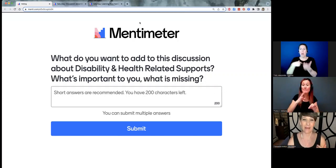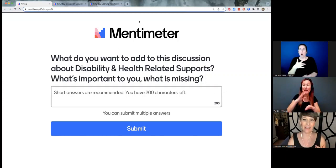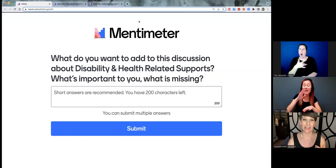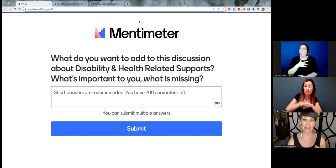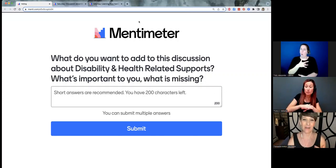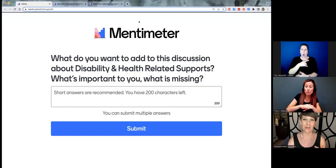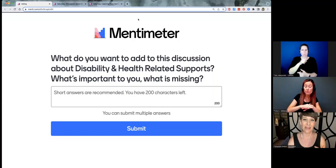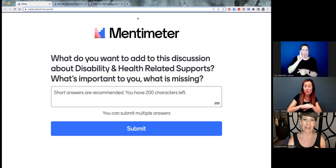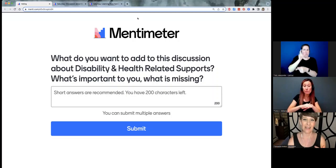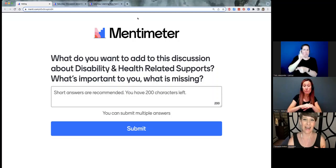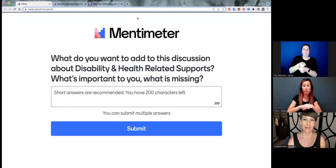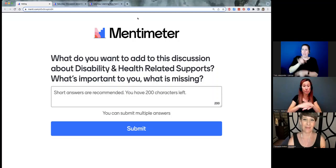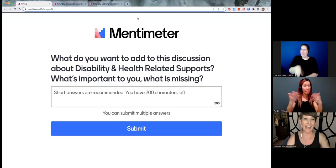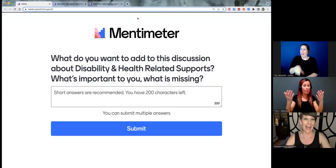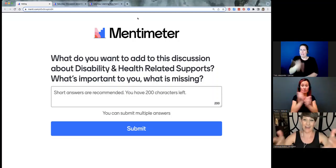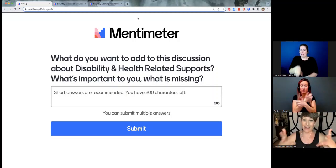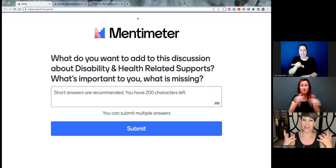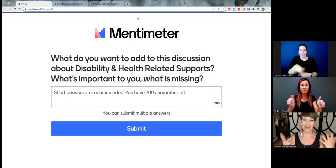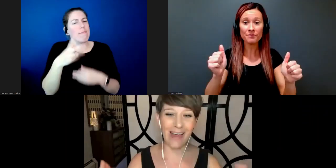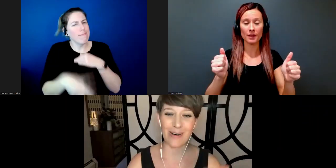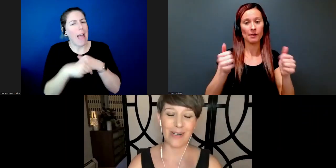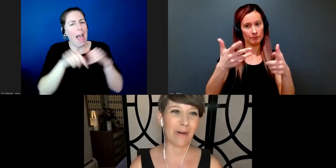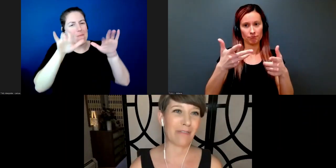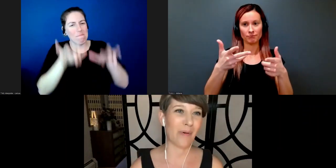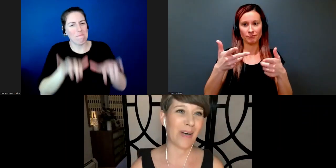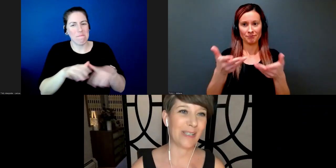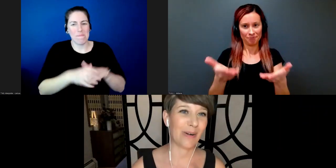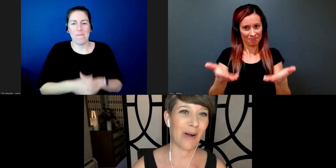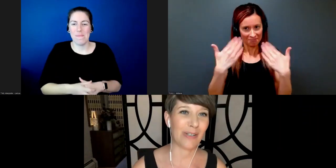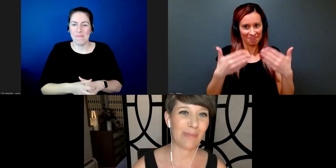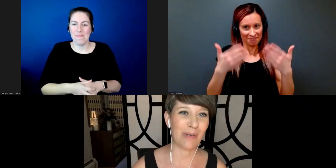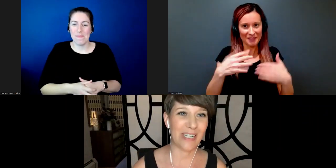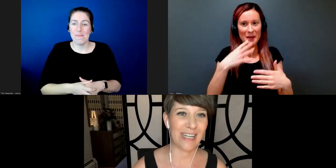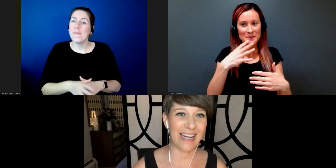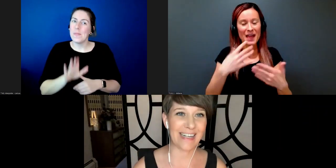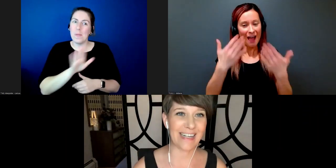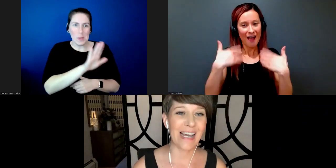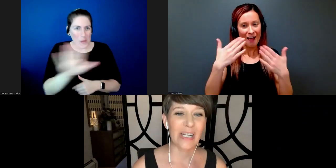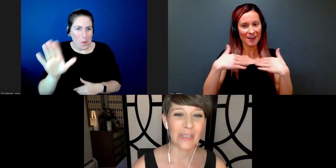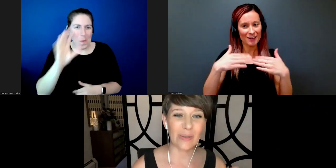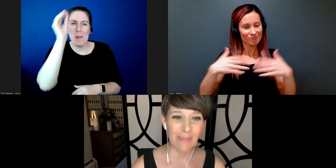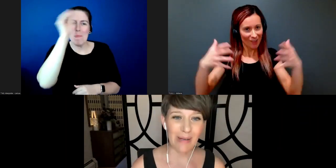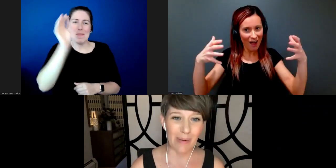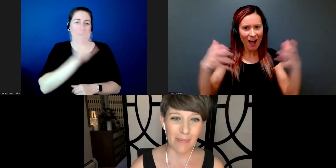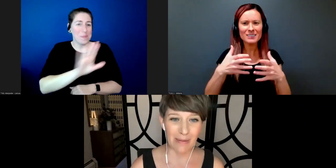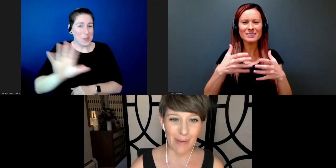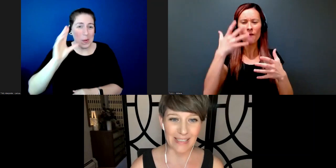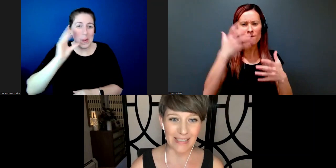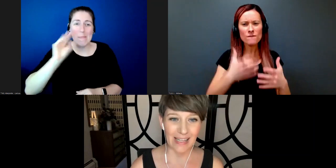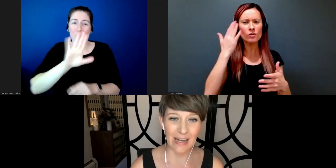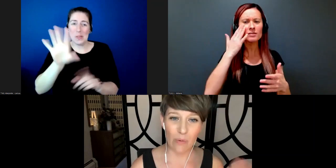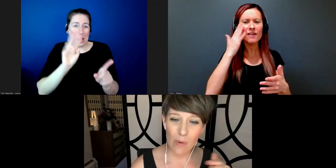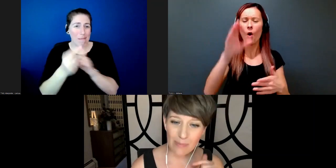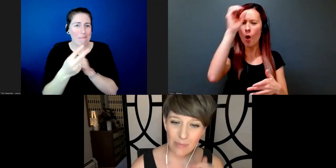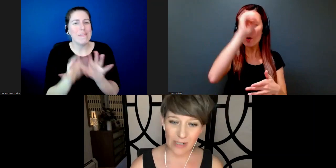be able to gather your voice, your contribution in. So I'm going to paste that link one more